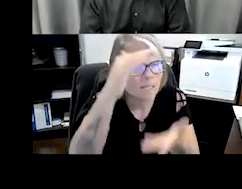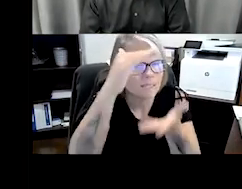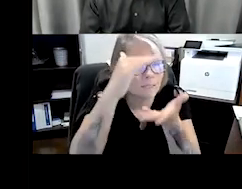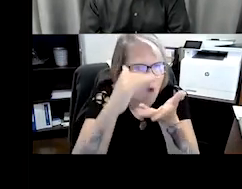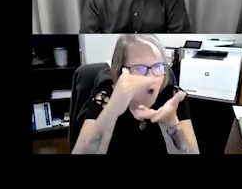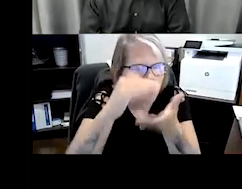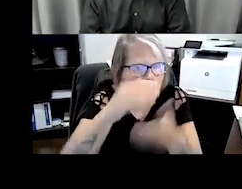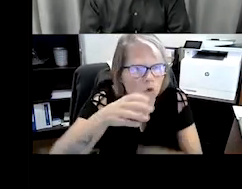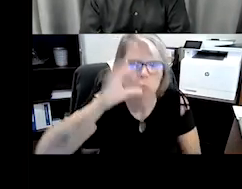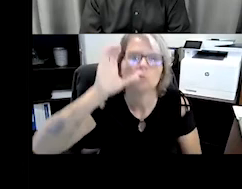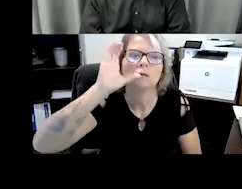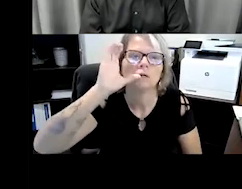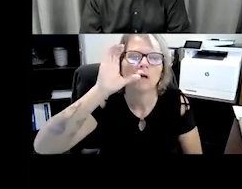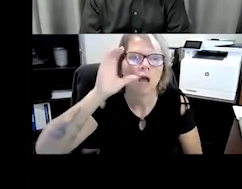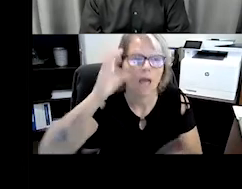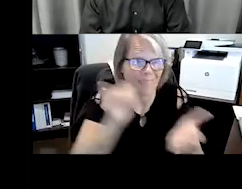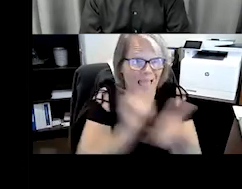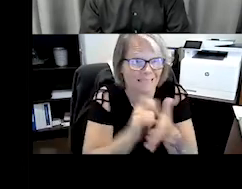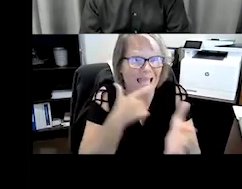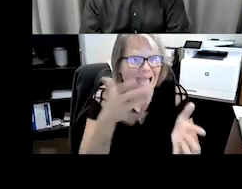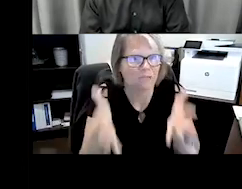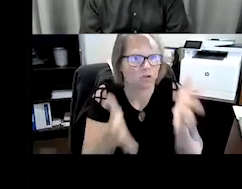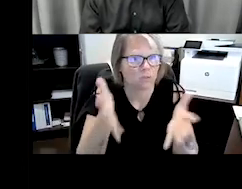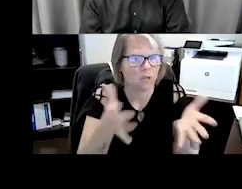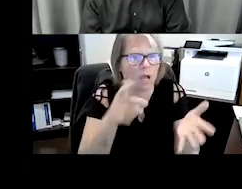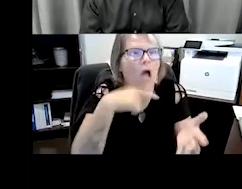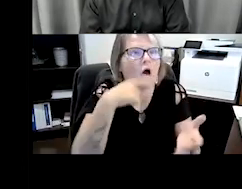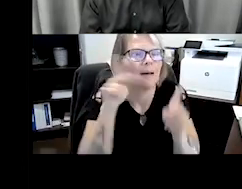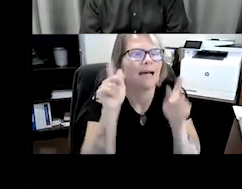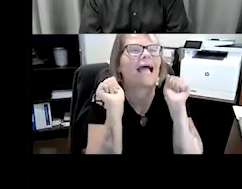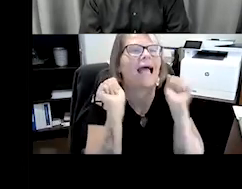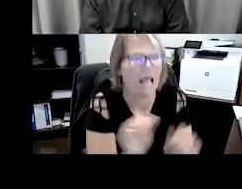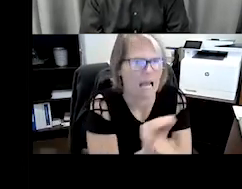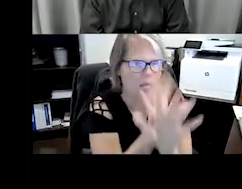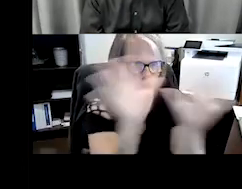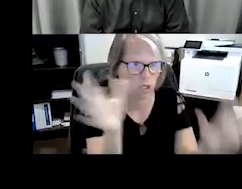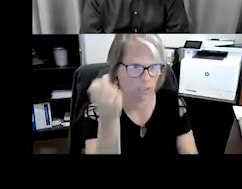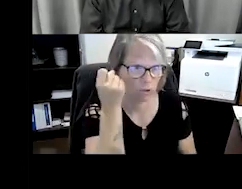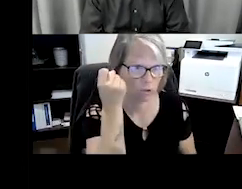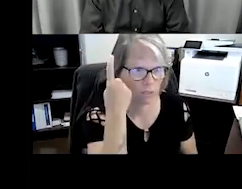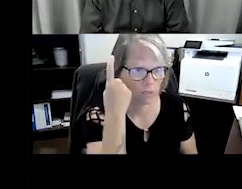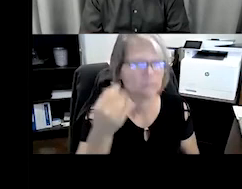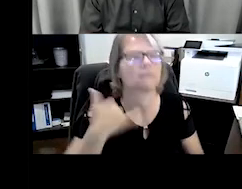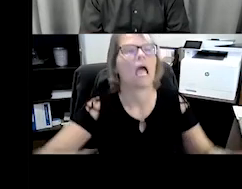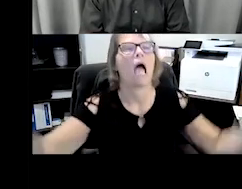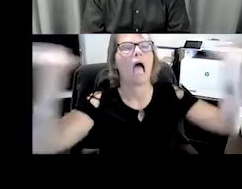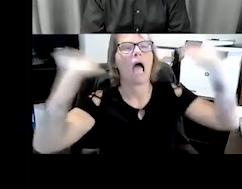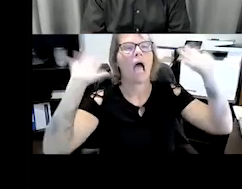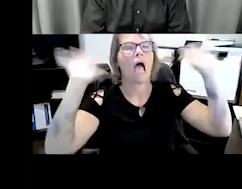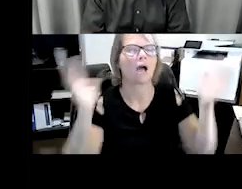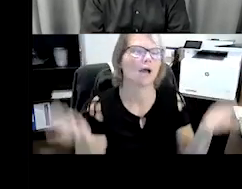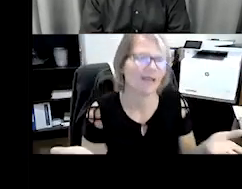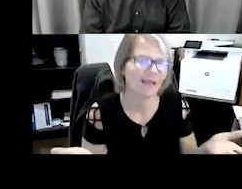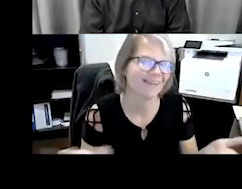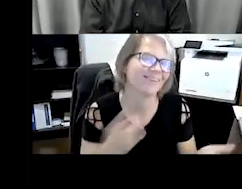These are the responses. You see that guy was signing one small drink, that gesture? That's just clear gesture. That's as clear as it can